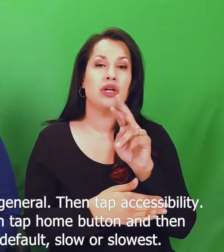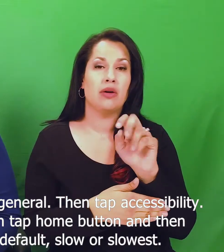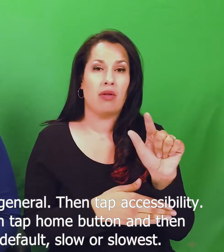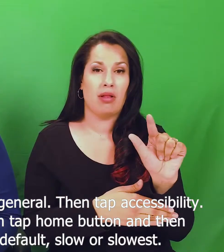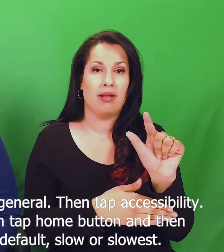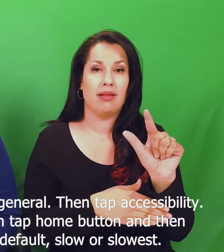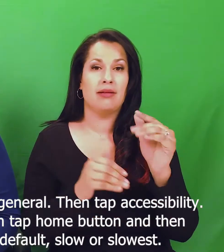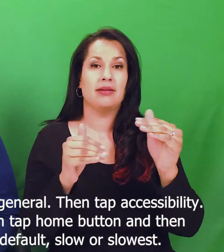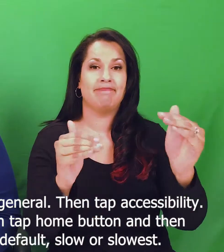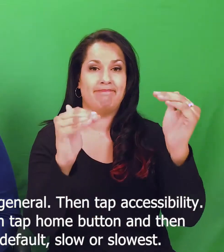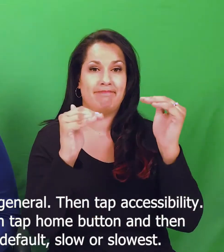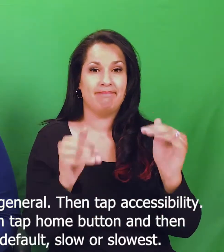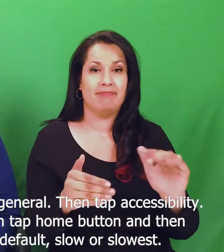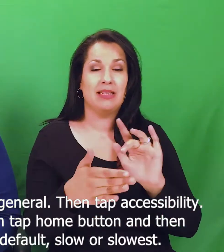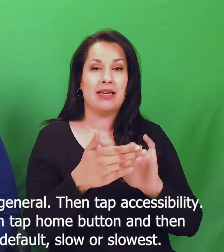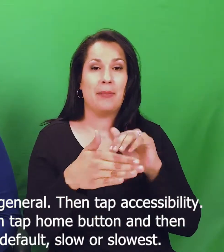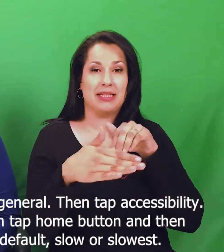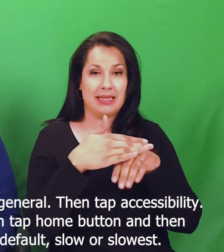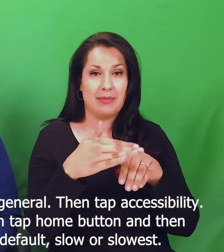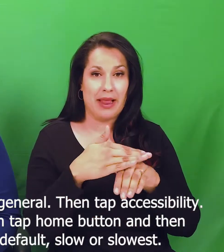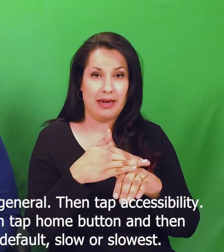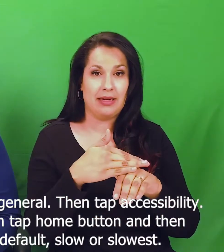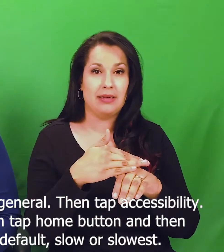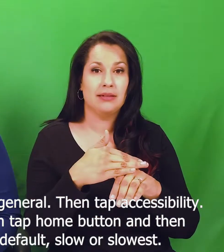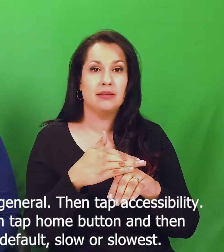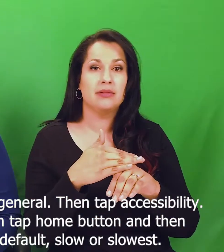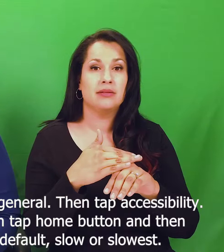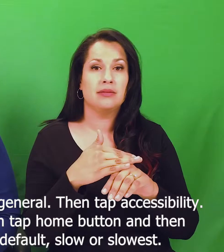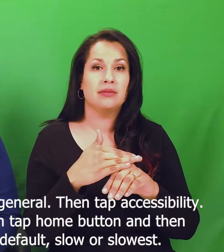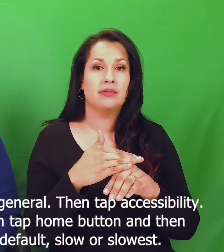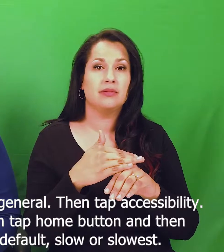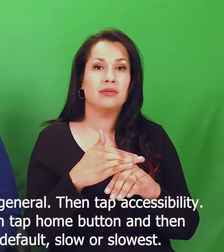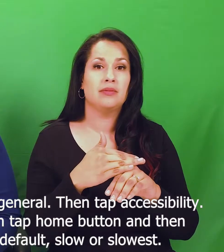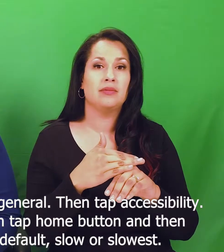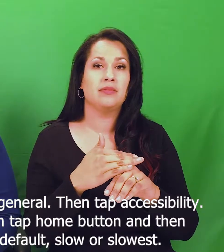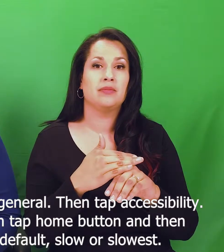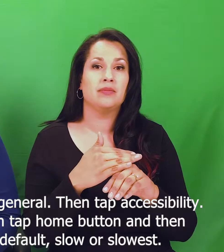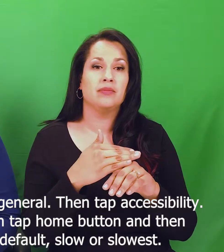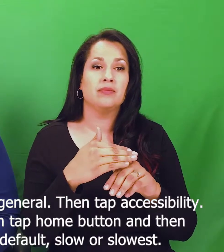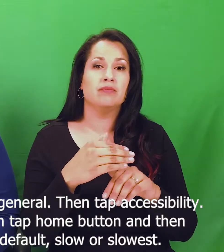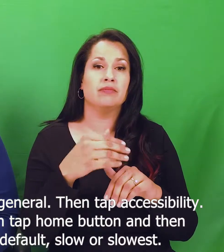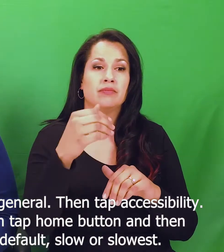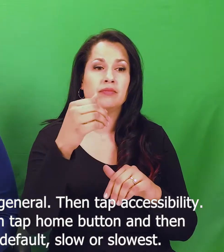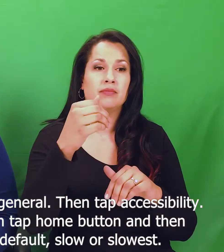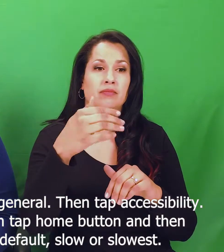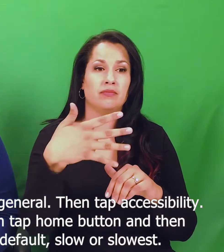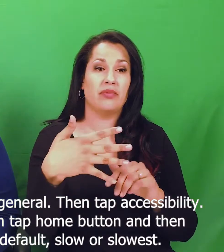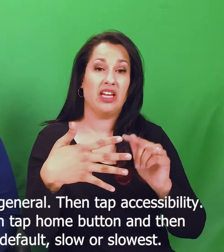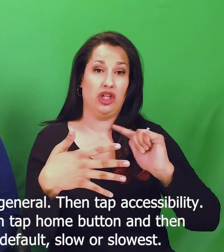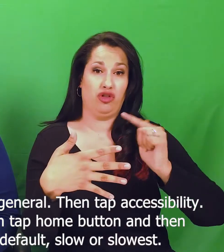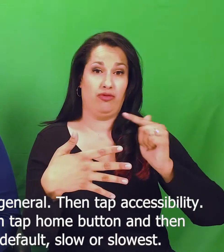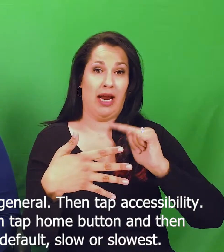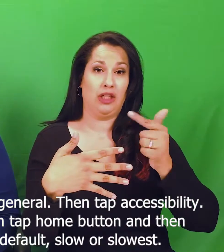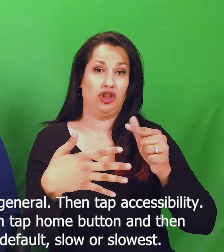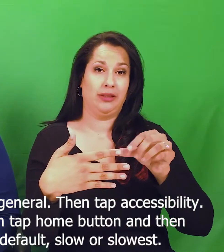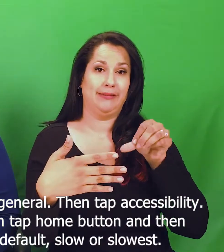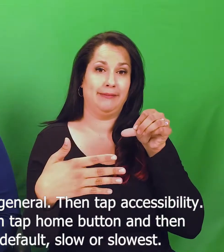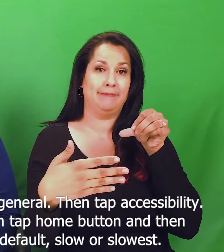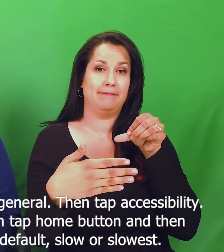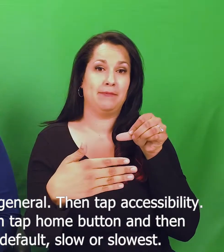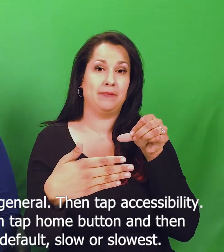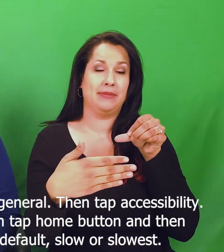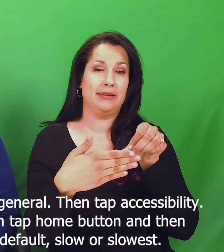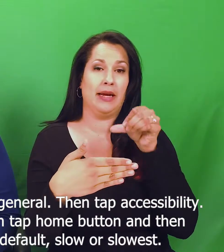then tap Accessibility. Under Interaction, tap Home button, and